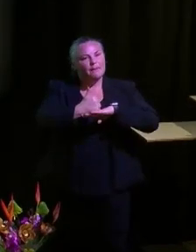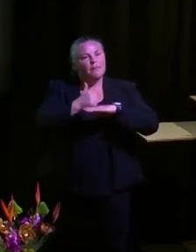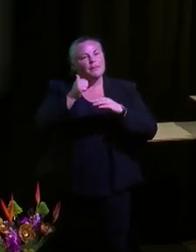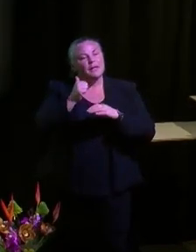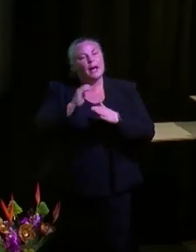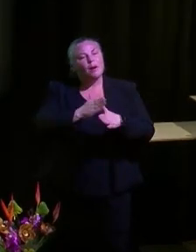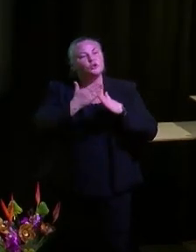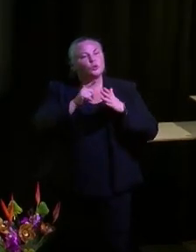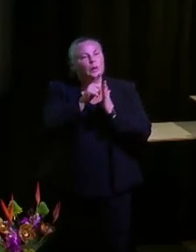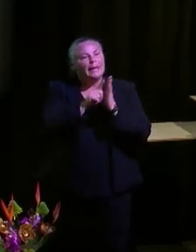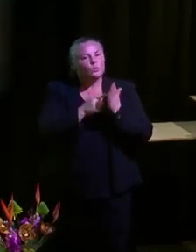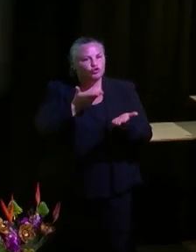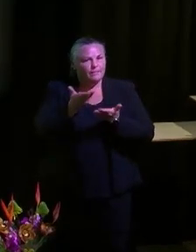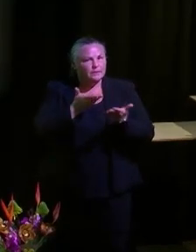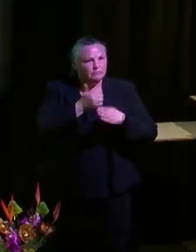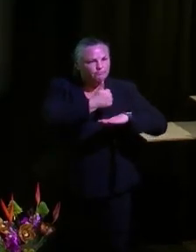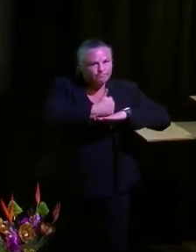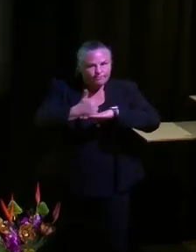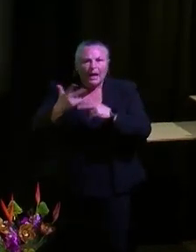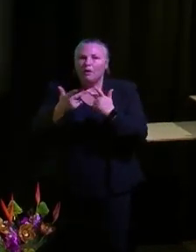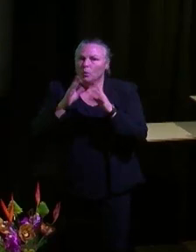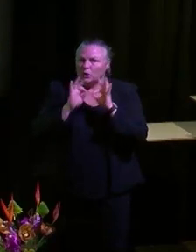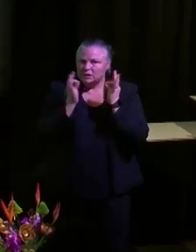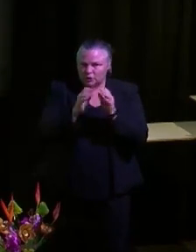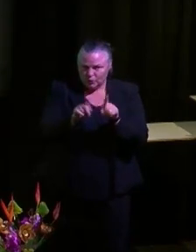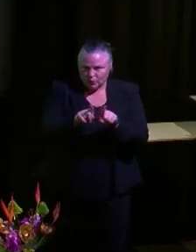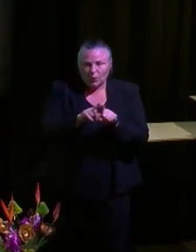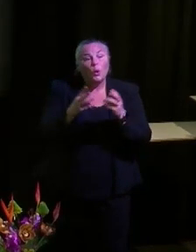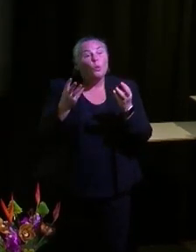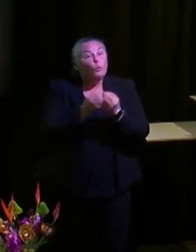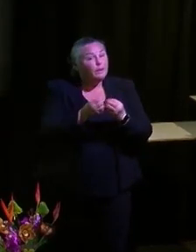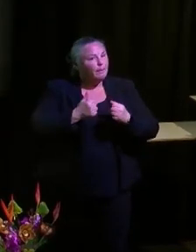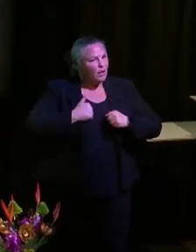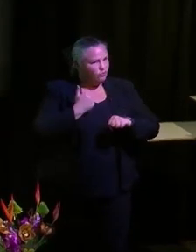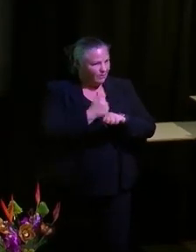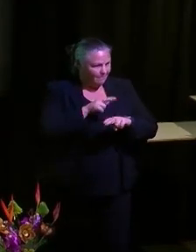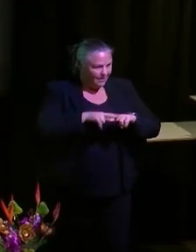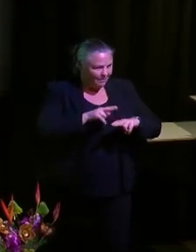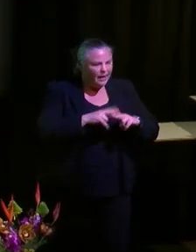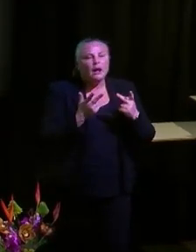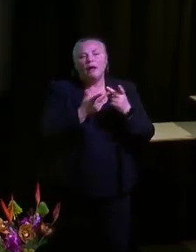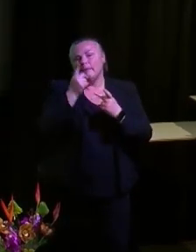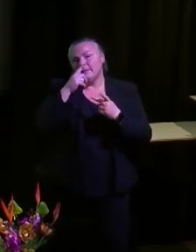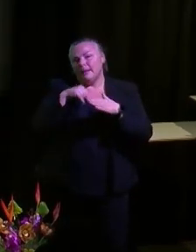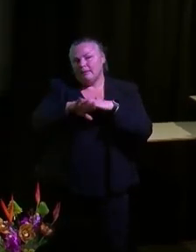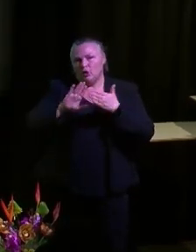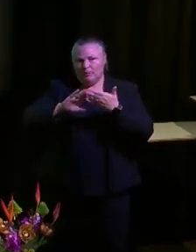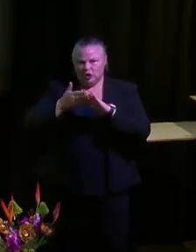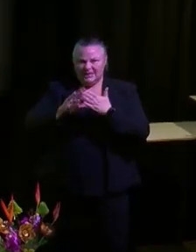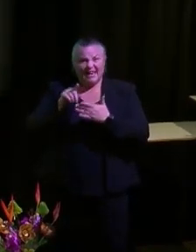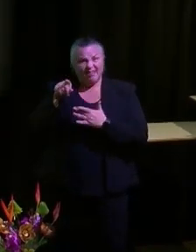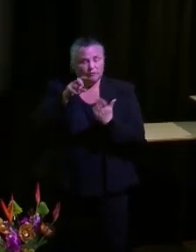of other kind of organisations with, you know, Grandad and other community members. And he, you